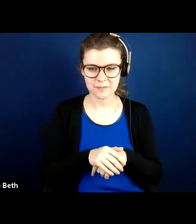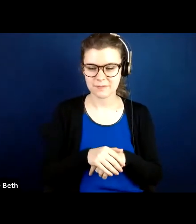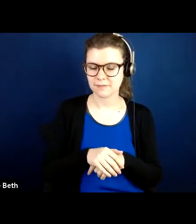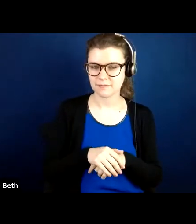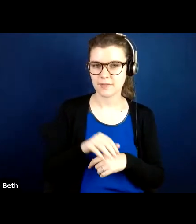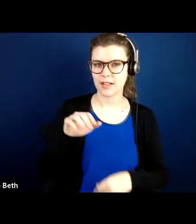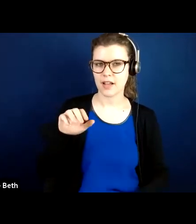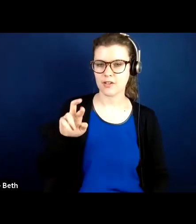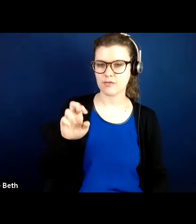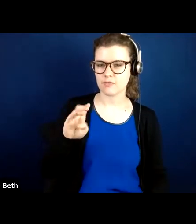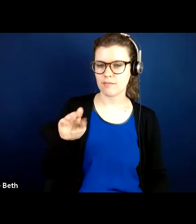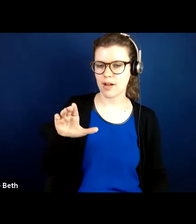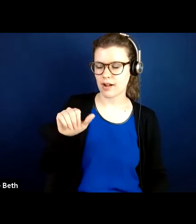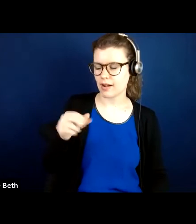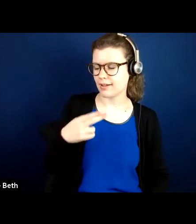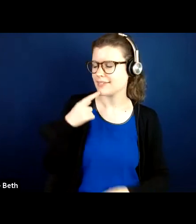Okay, Shika.